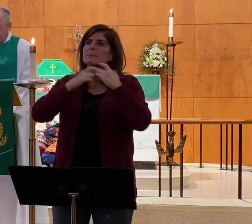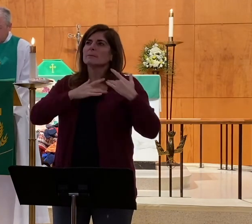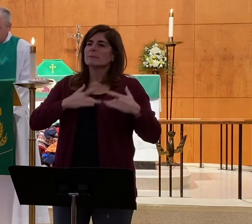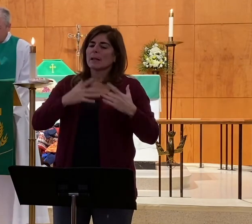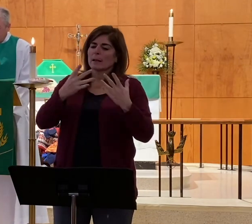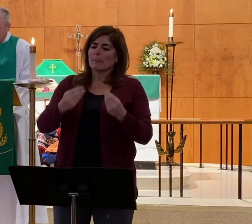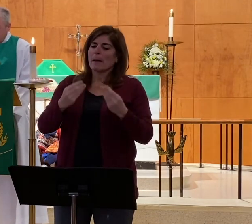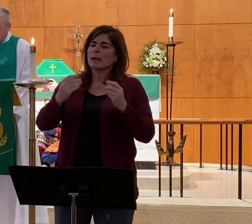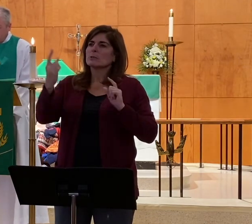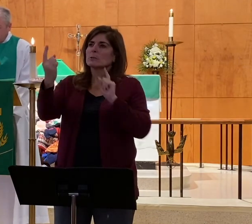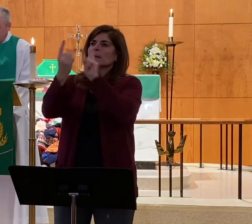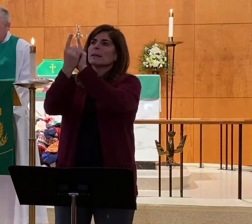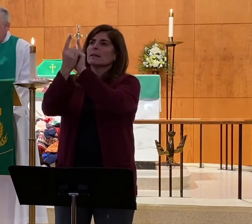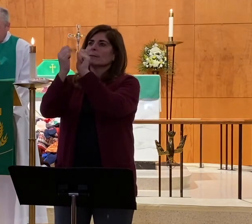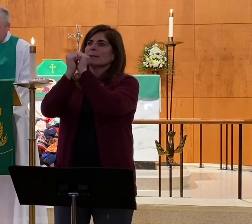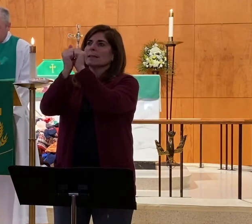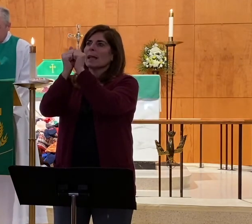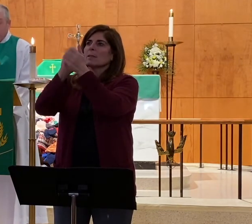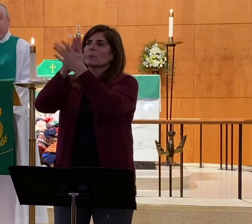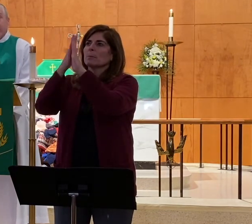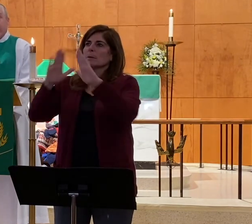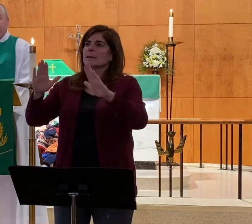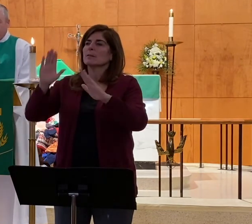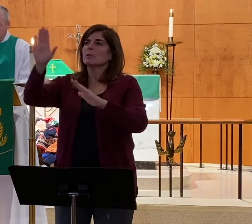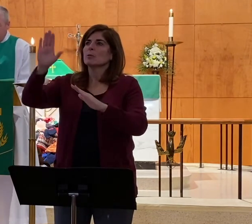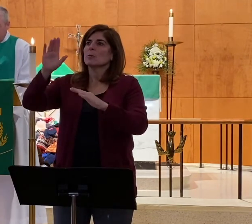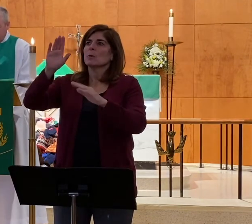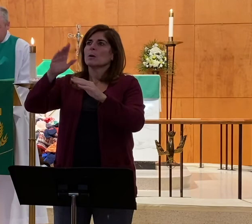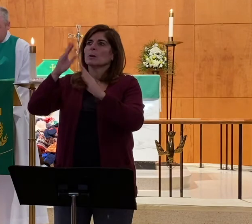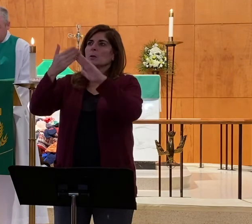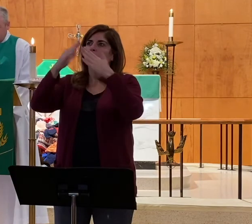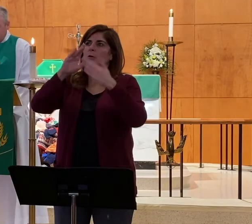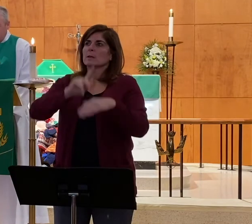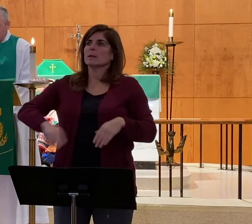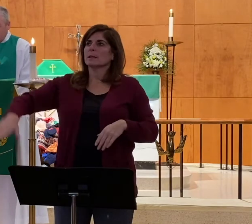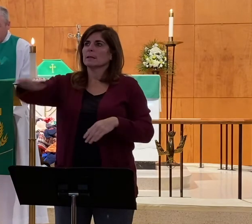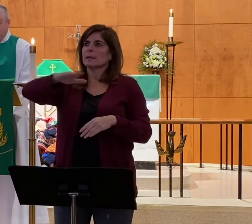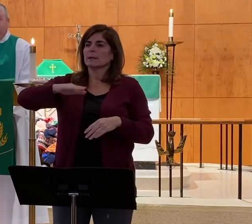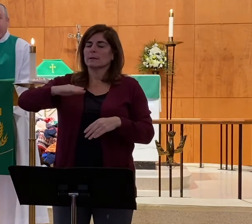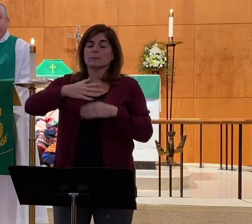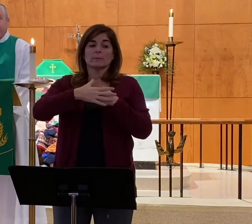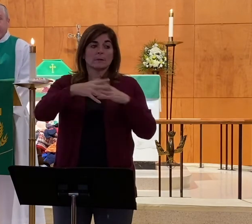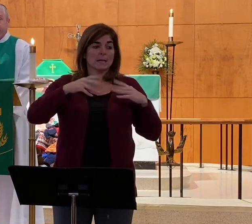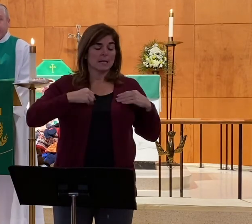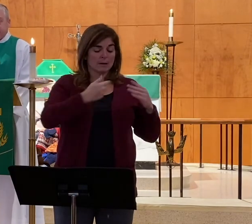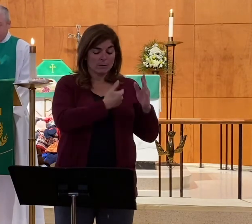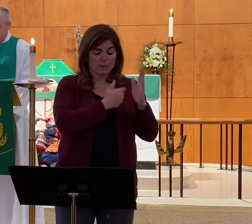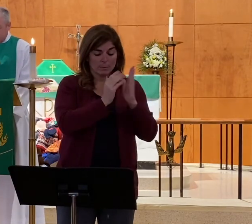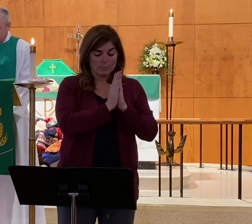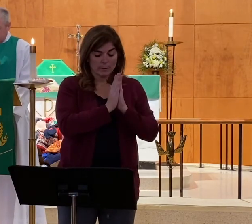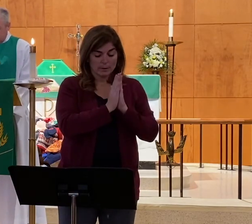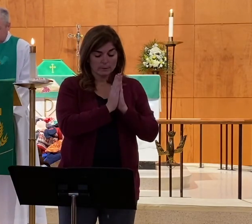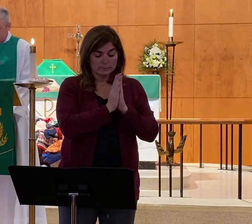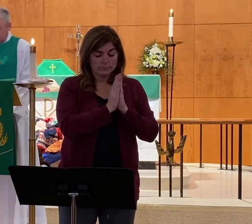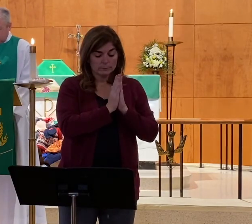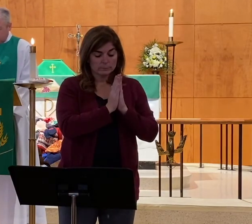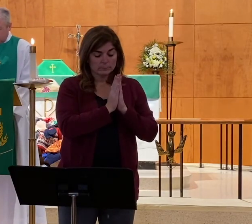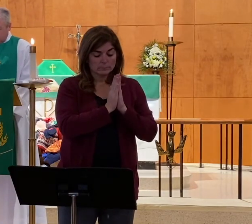that day when we dwell with them at peace in your beloved community. God of light and life,